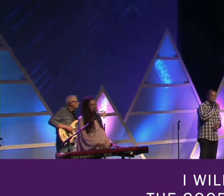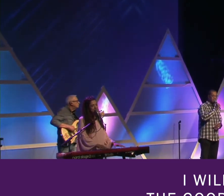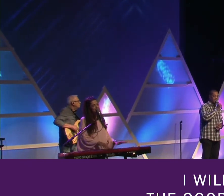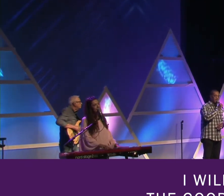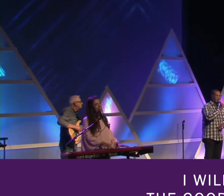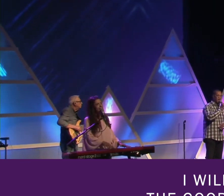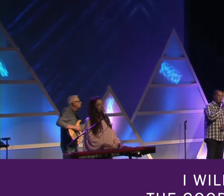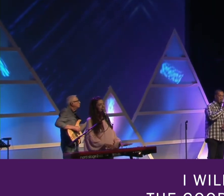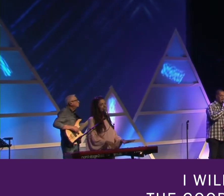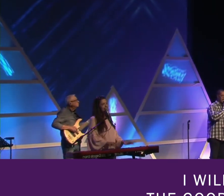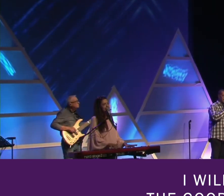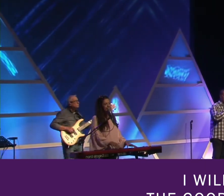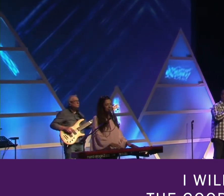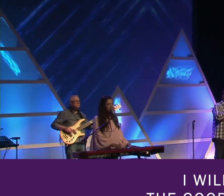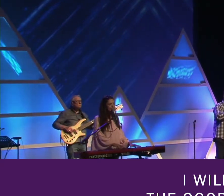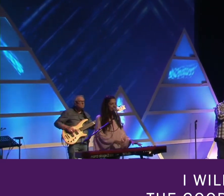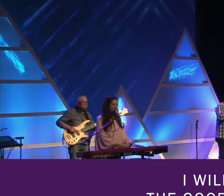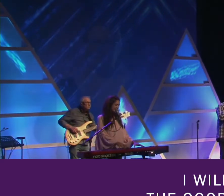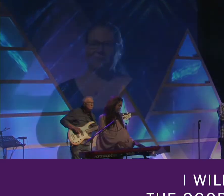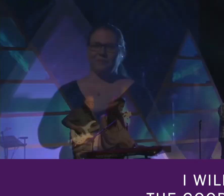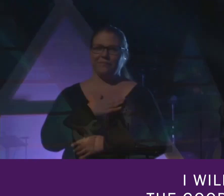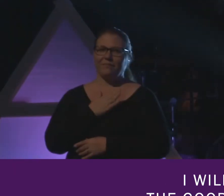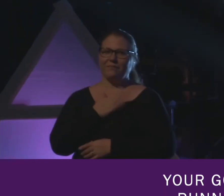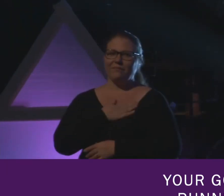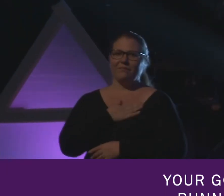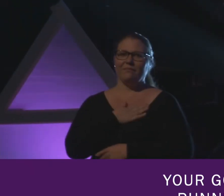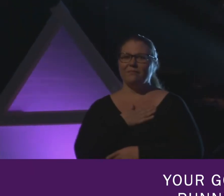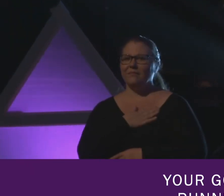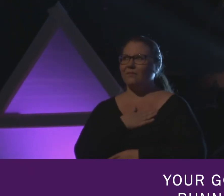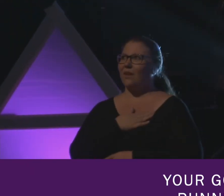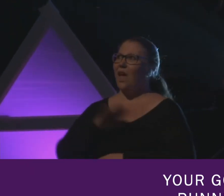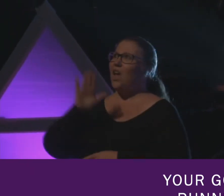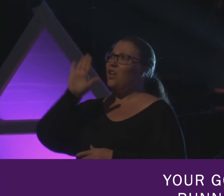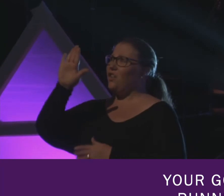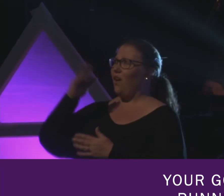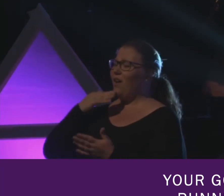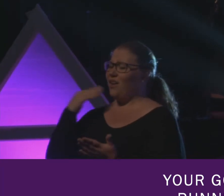Goodness of God. Your goodness